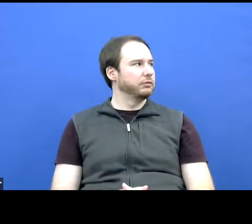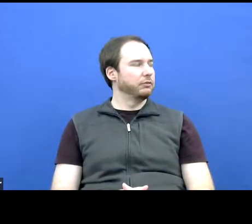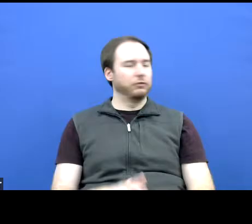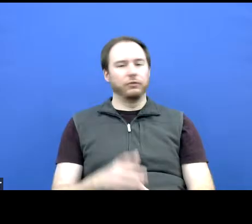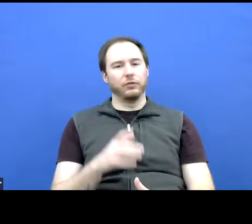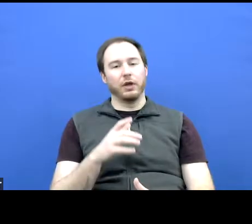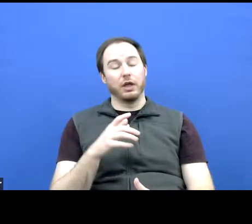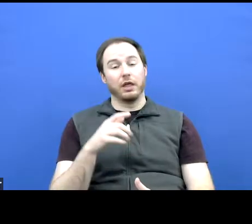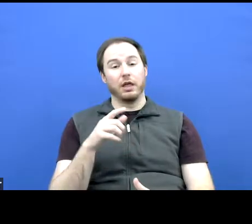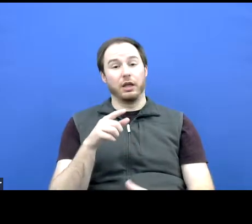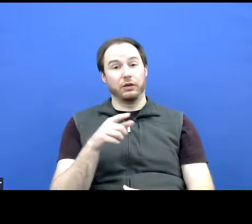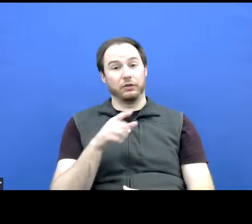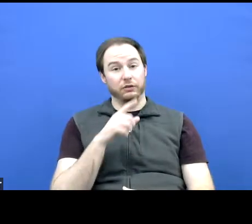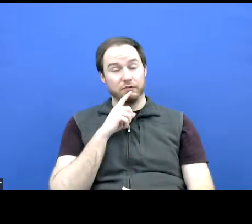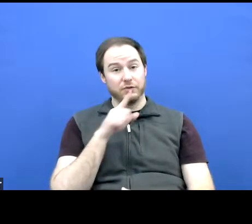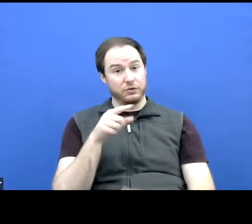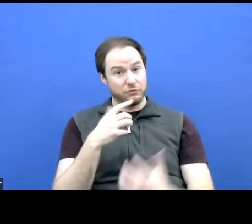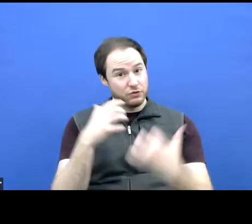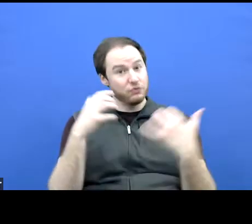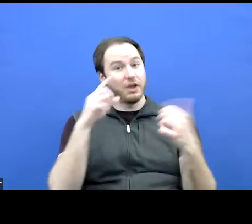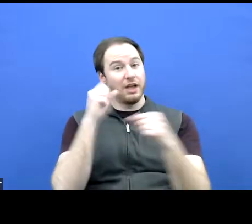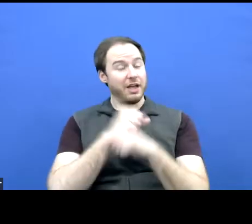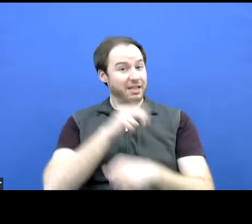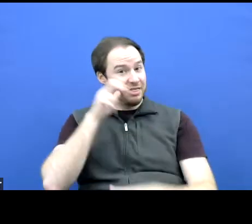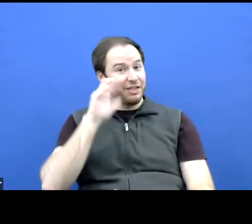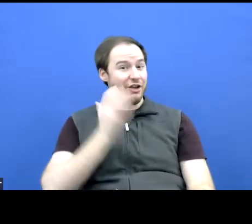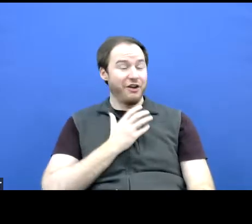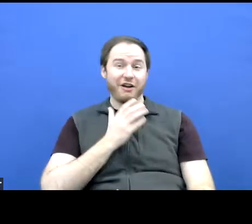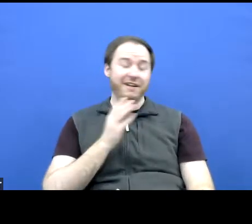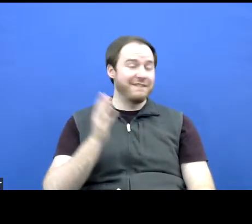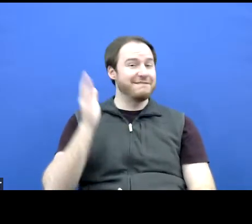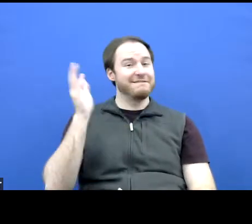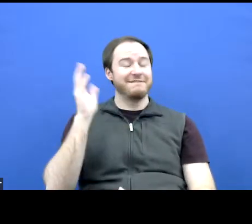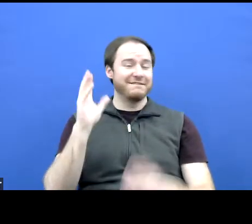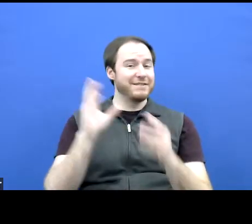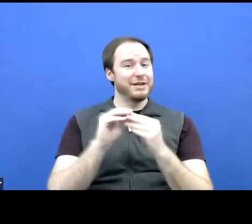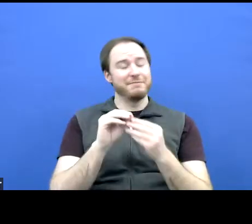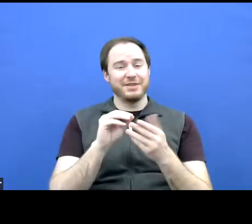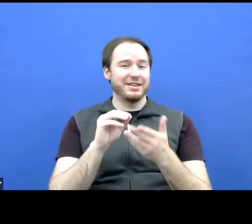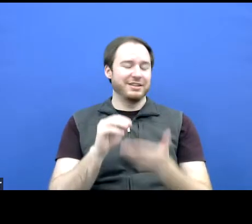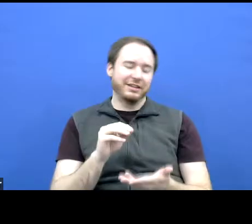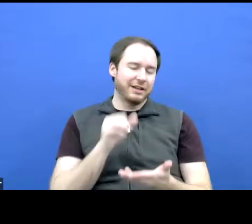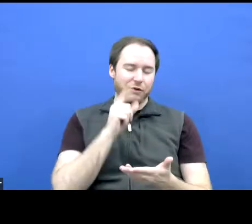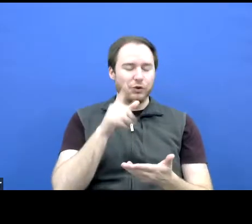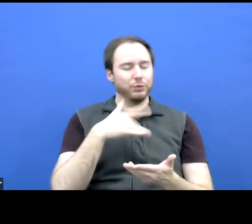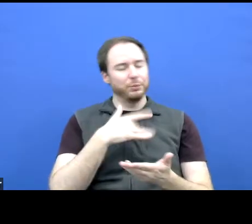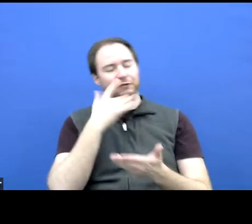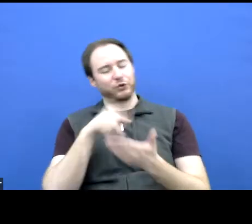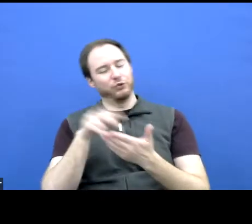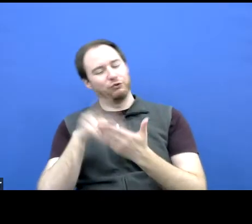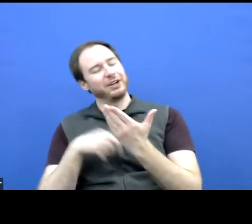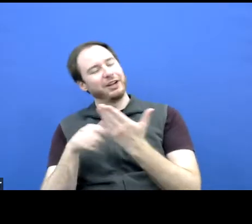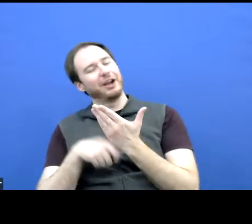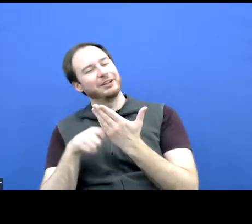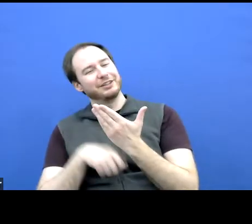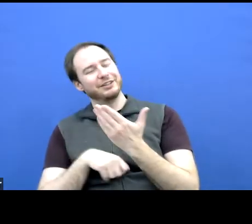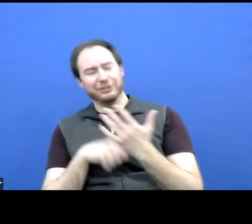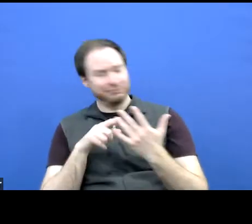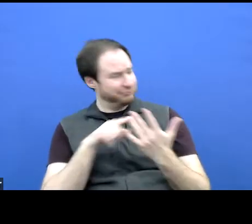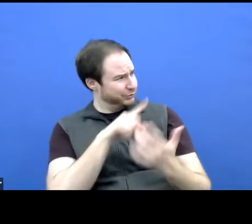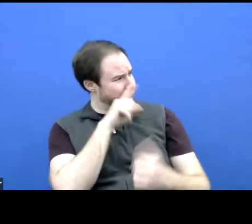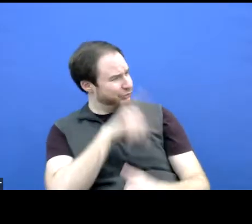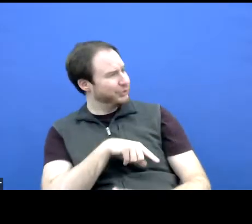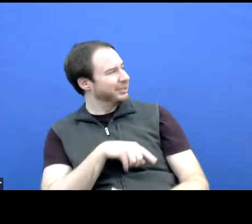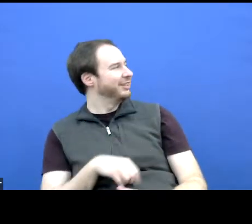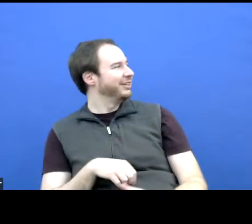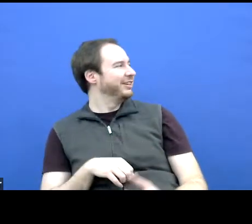actually listen to these meetings. So including it in the town newsletter gets it out to everybody. So Are you sure? Yeah.